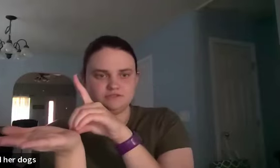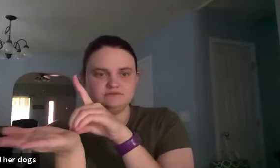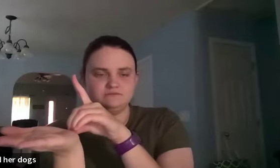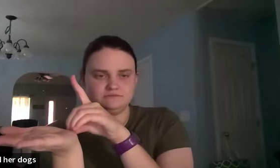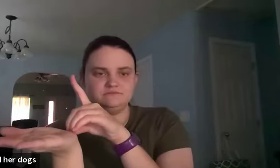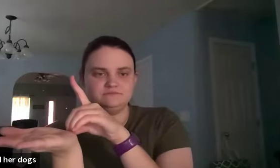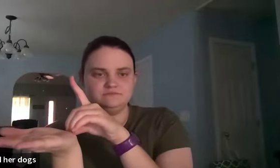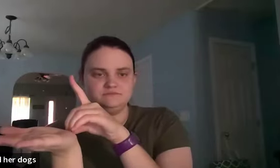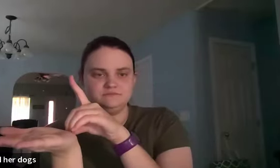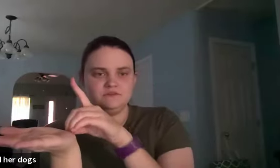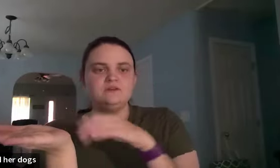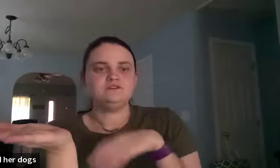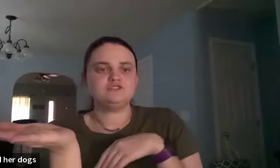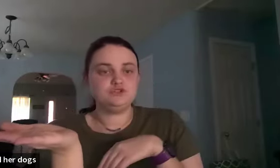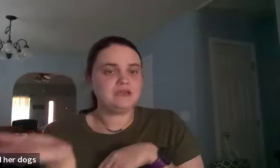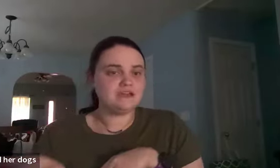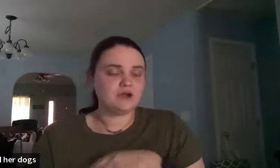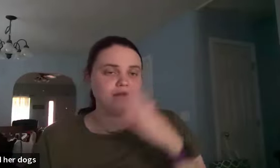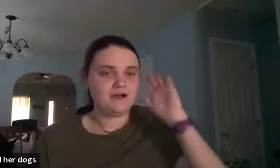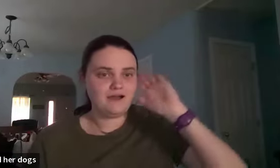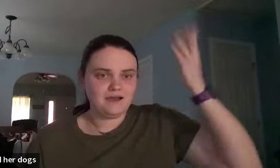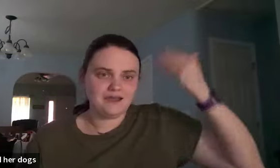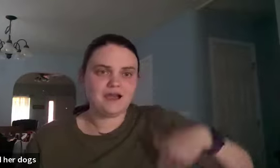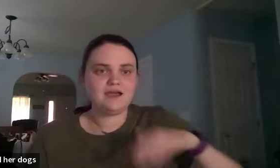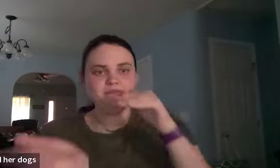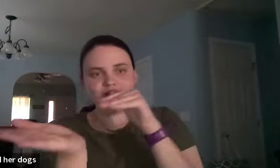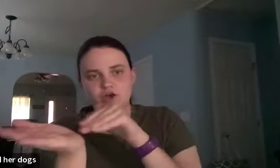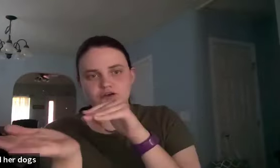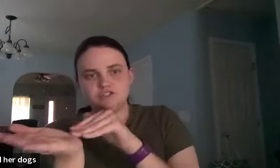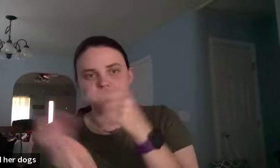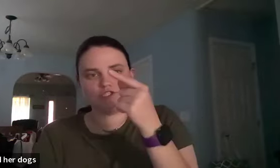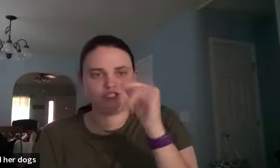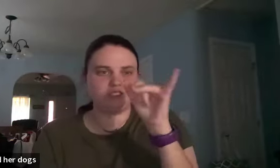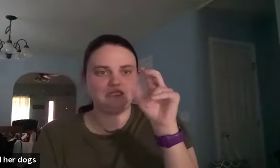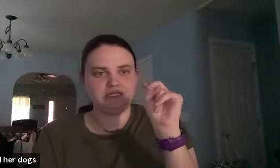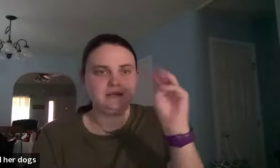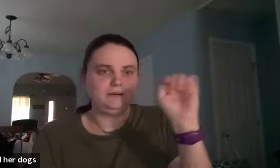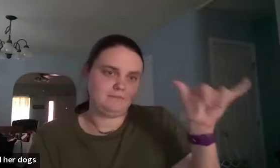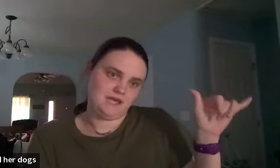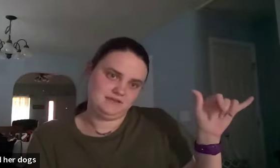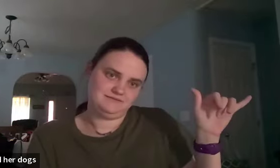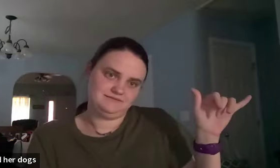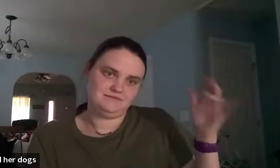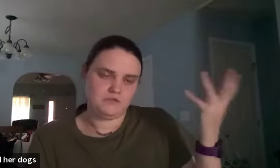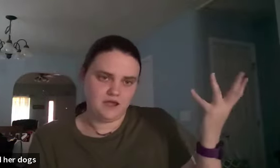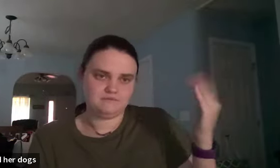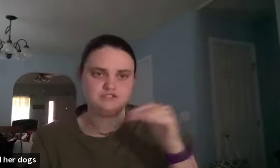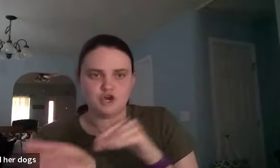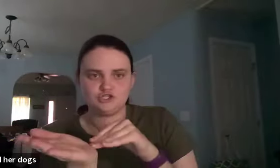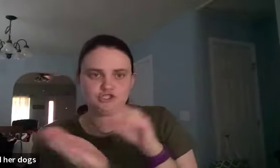doctor. So you can go, hi, I'm Dr. Gillian May, or that,